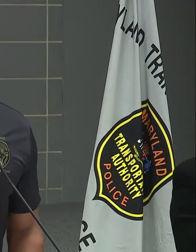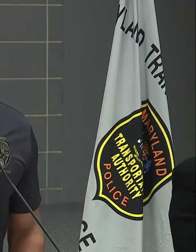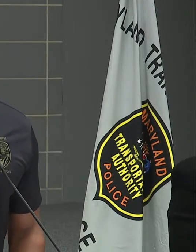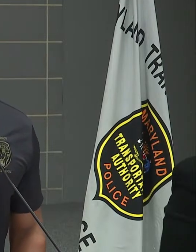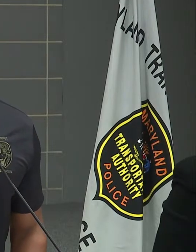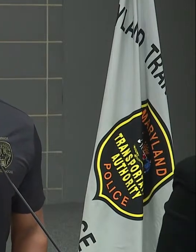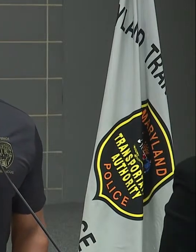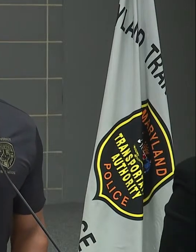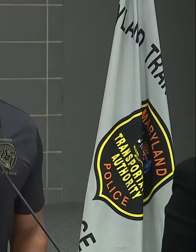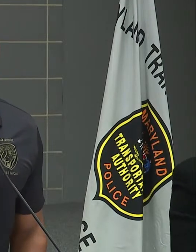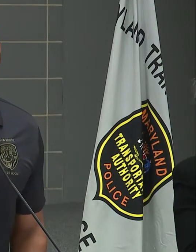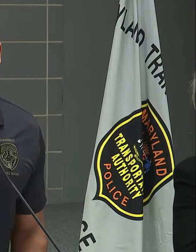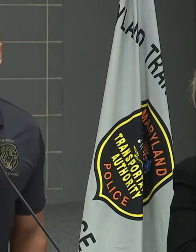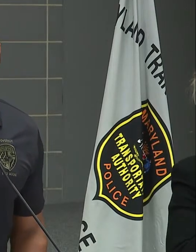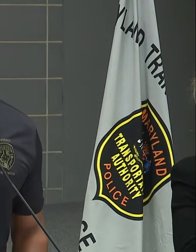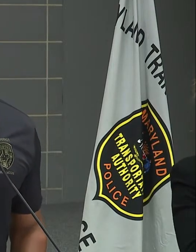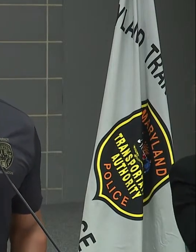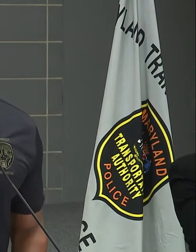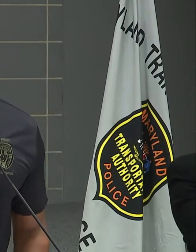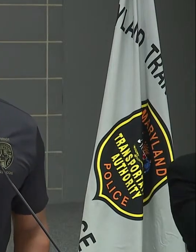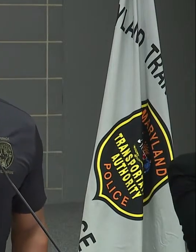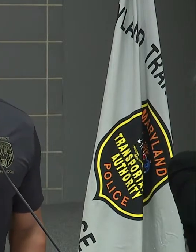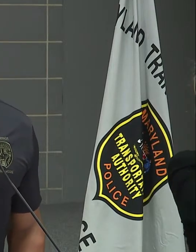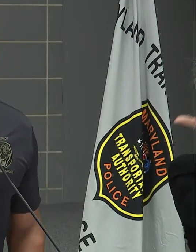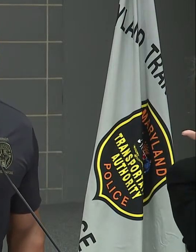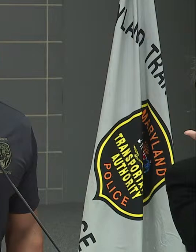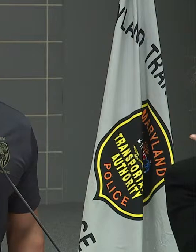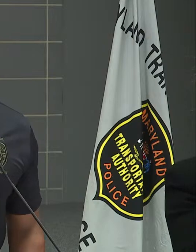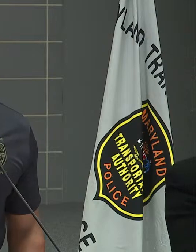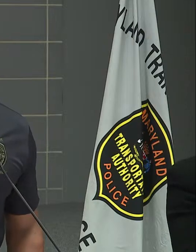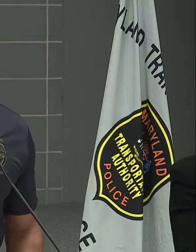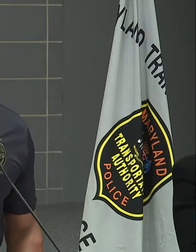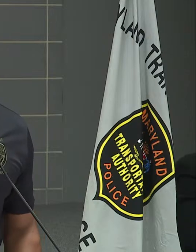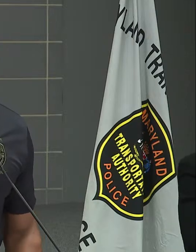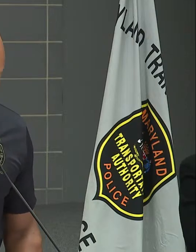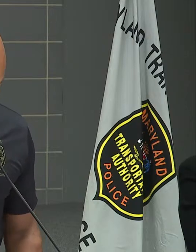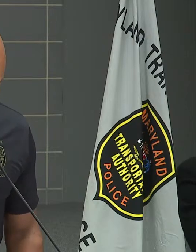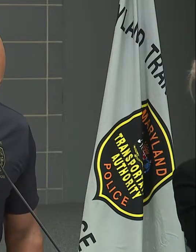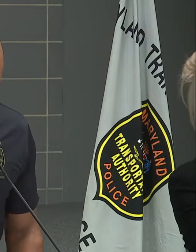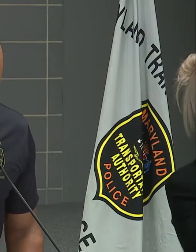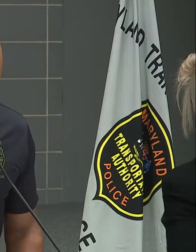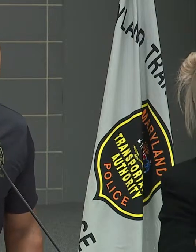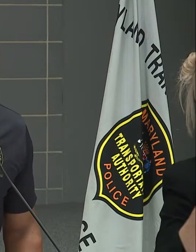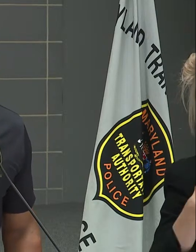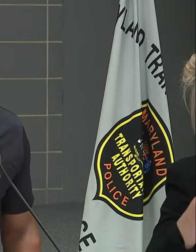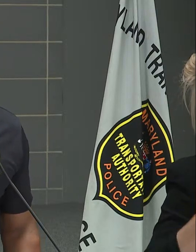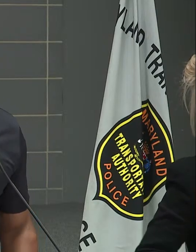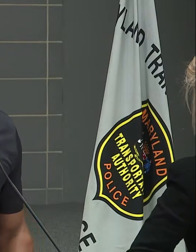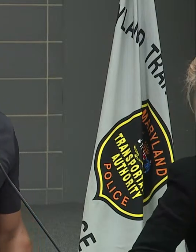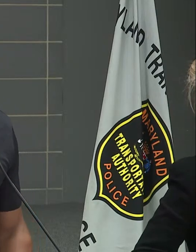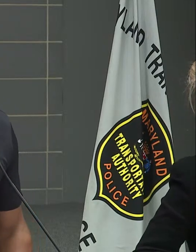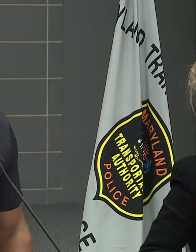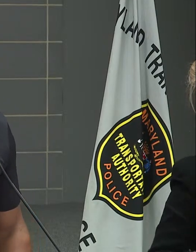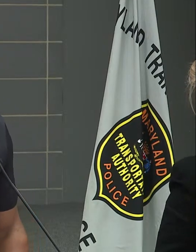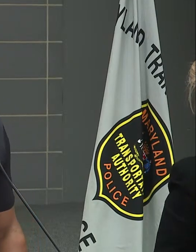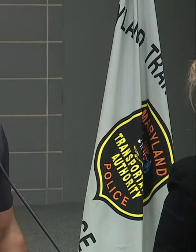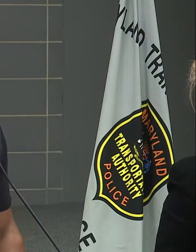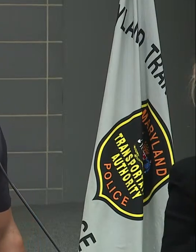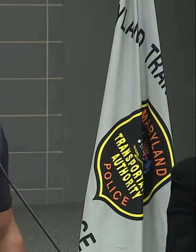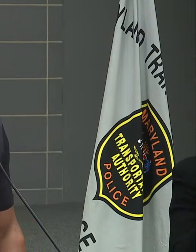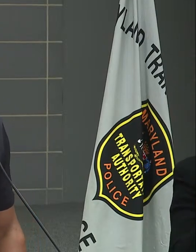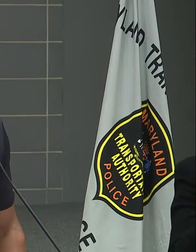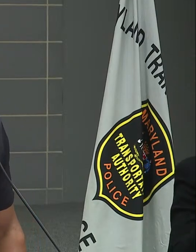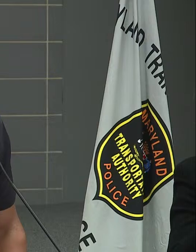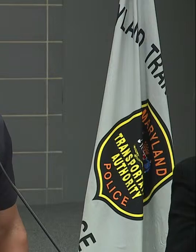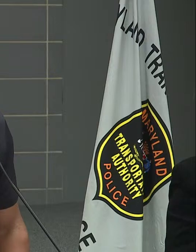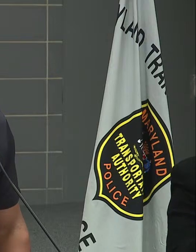Let's please not lose sight of ours or their humanity. The second, on opening